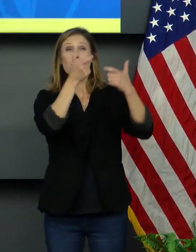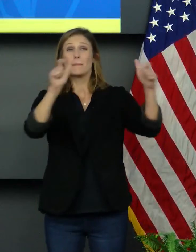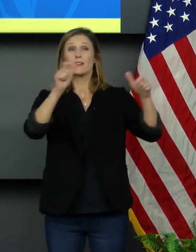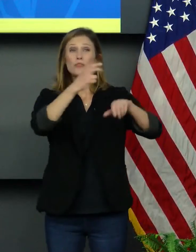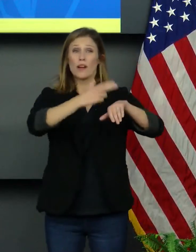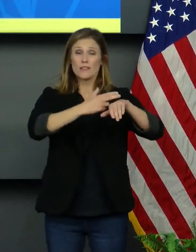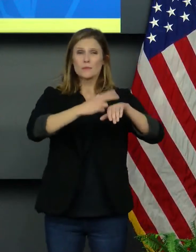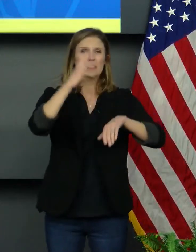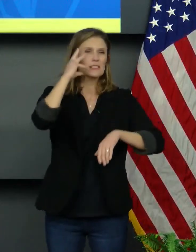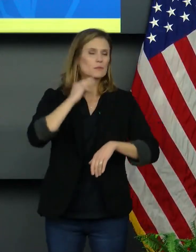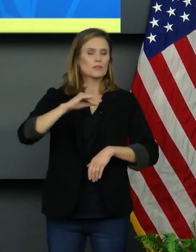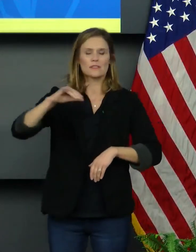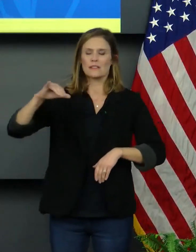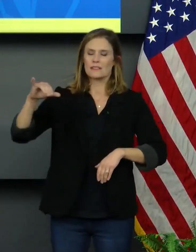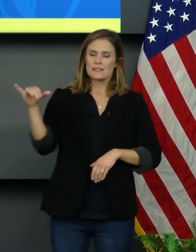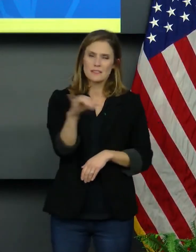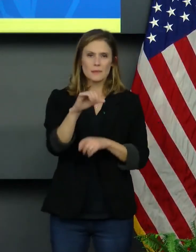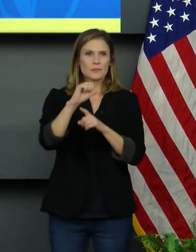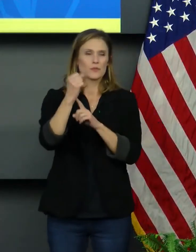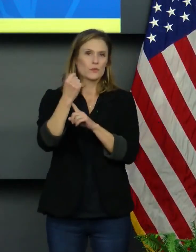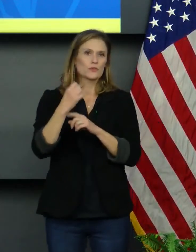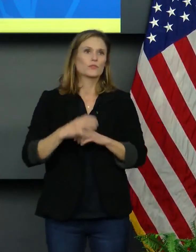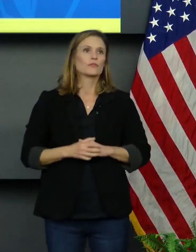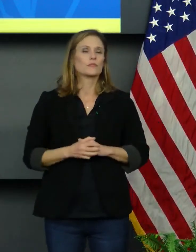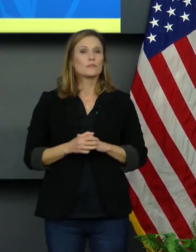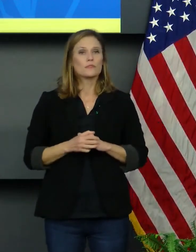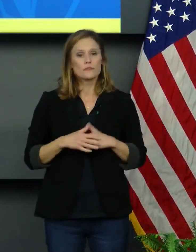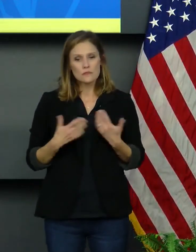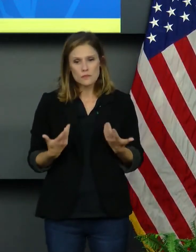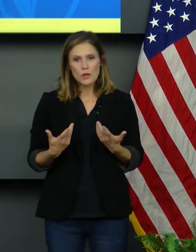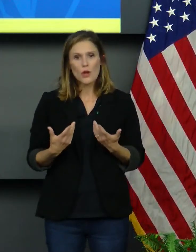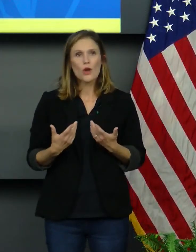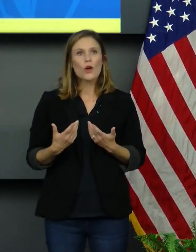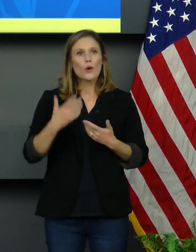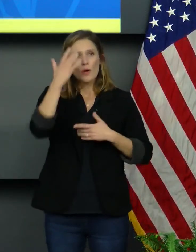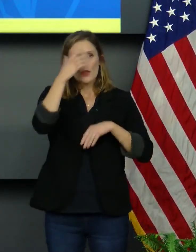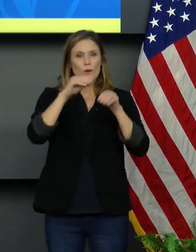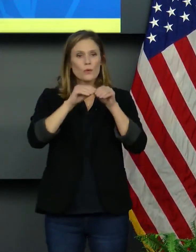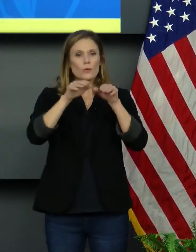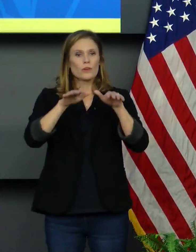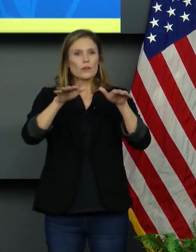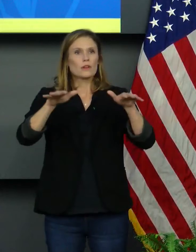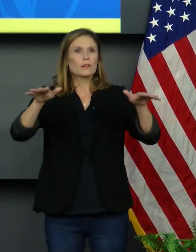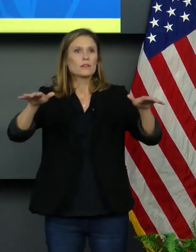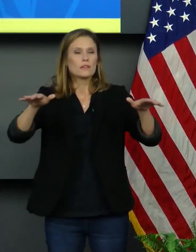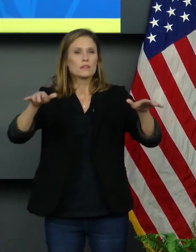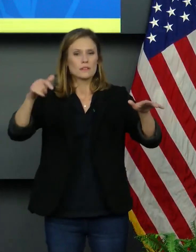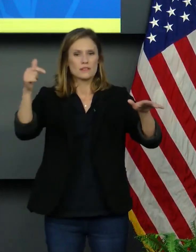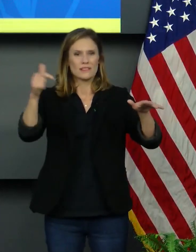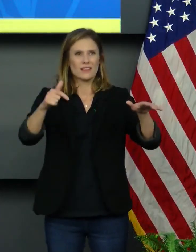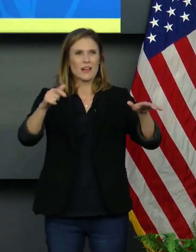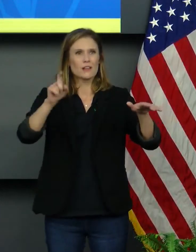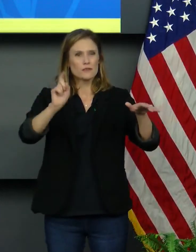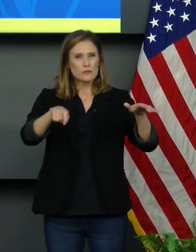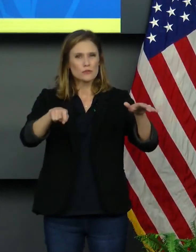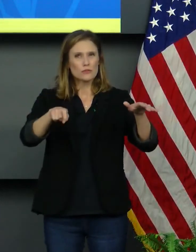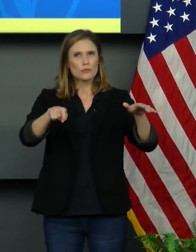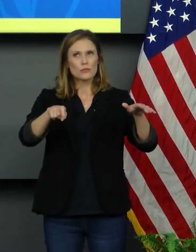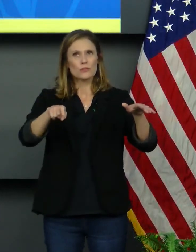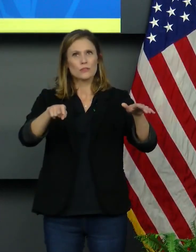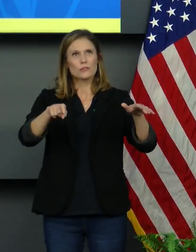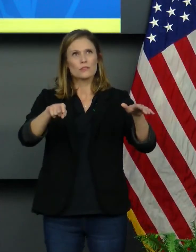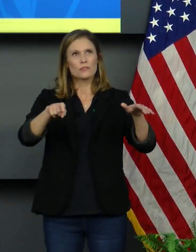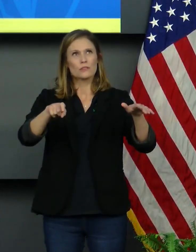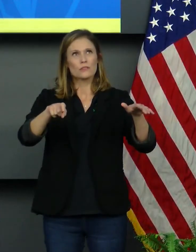is experiencing the exact same scenario. So the ripple effect is what should be resonating with